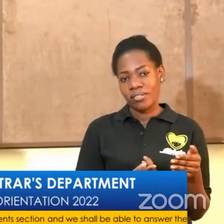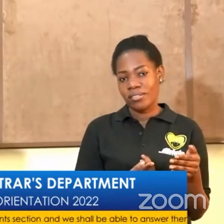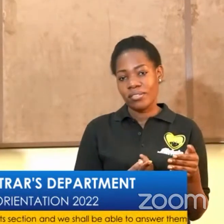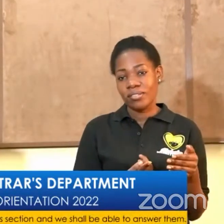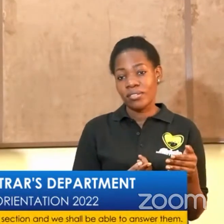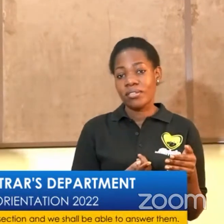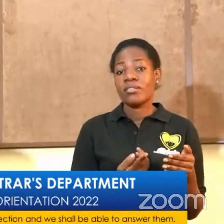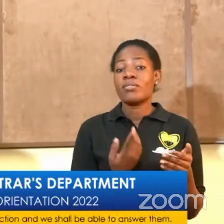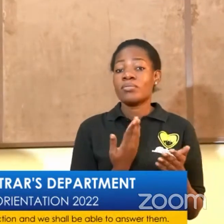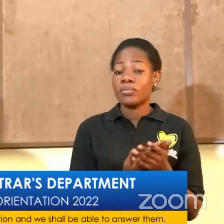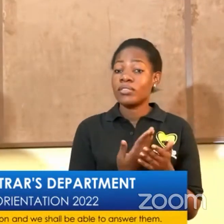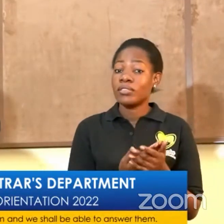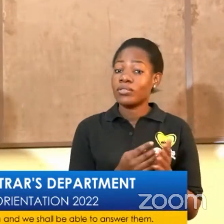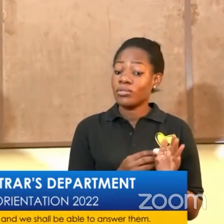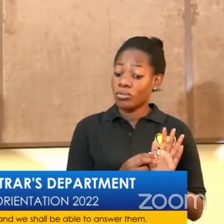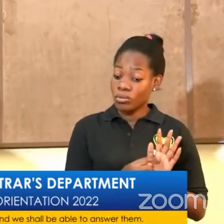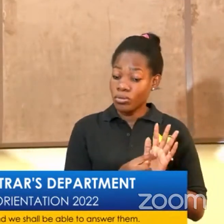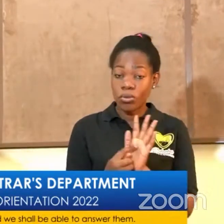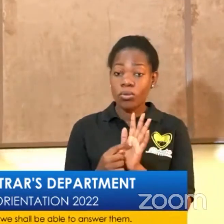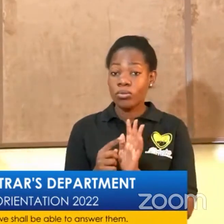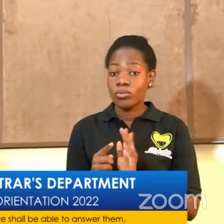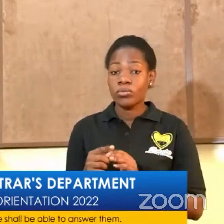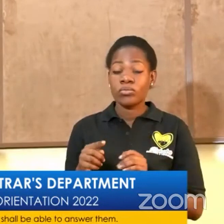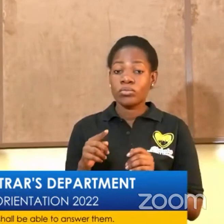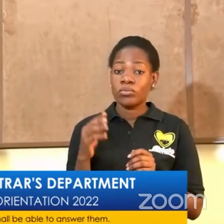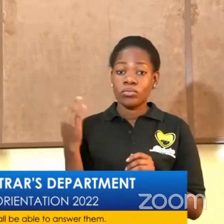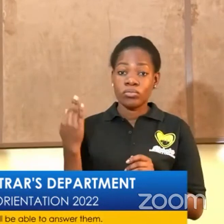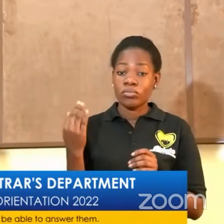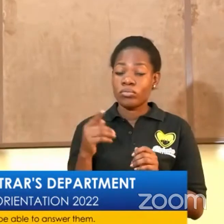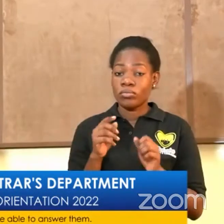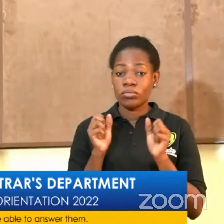So show them that you are capable.